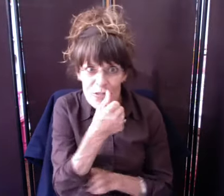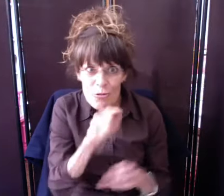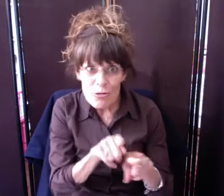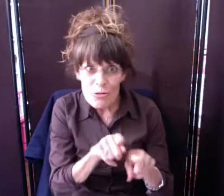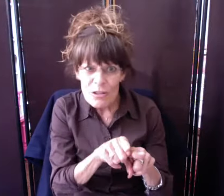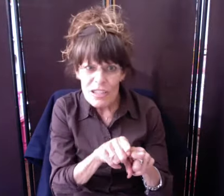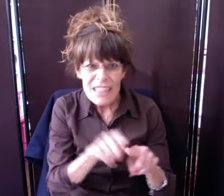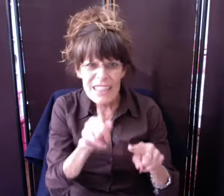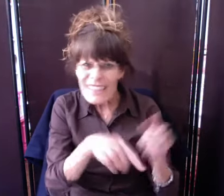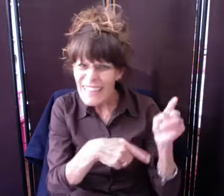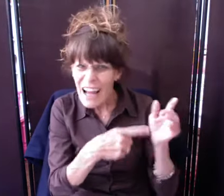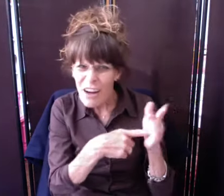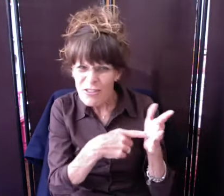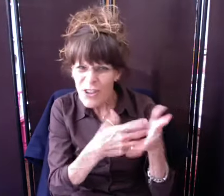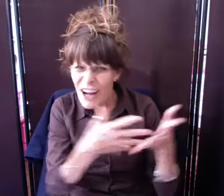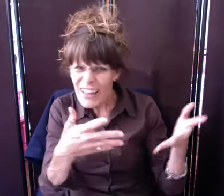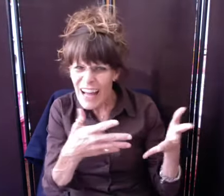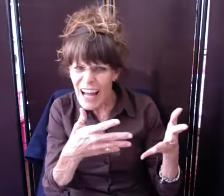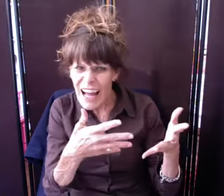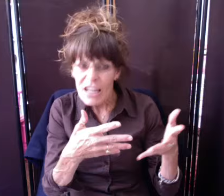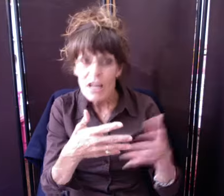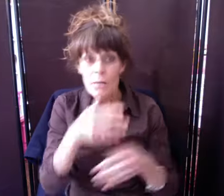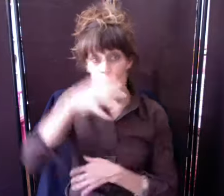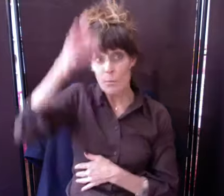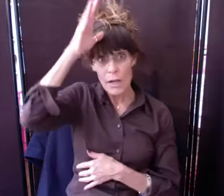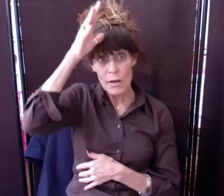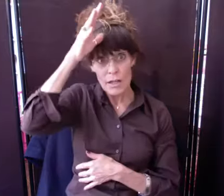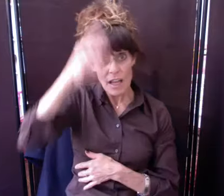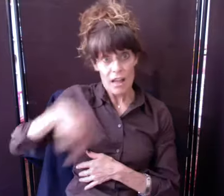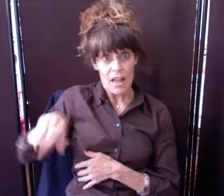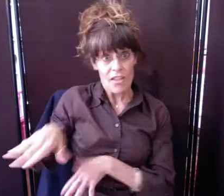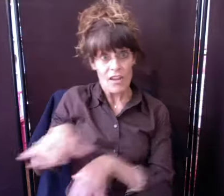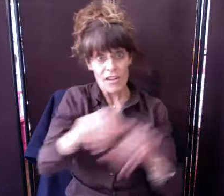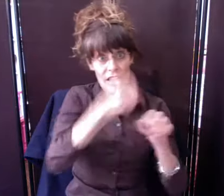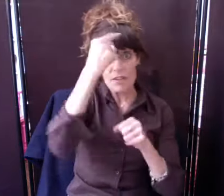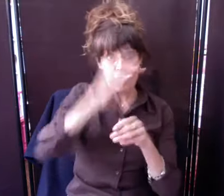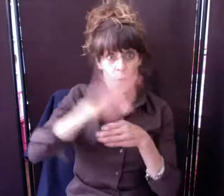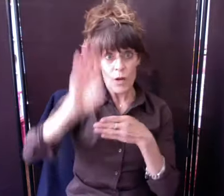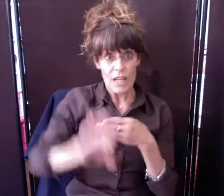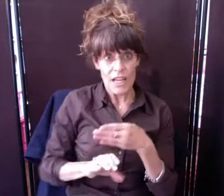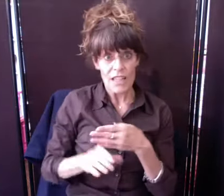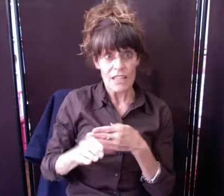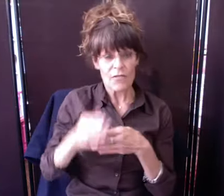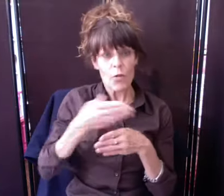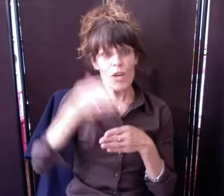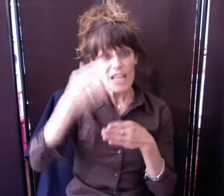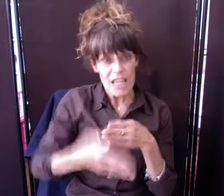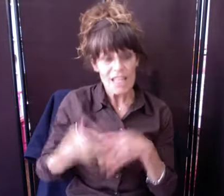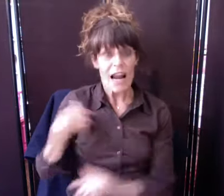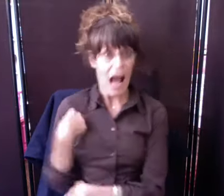expensive. And my parents are going out of town for weekends, and I drink on that weekend enough. I drink